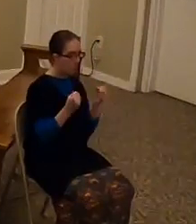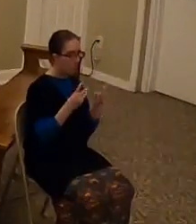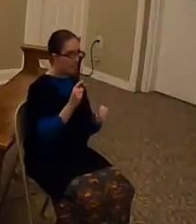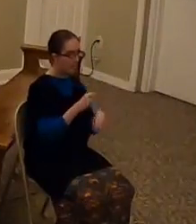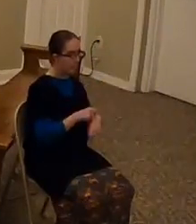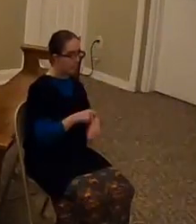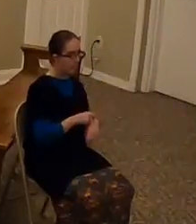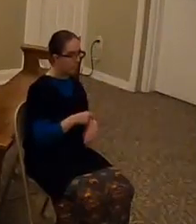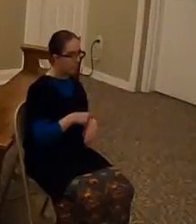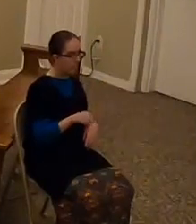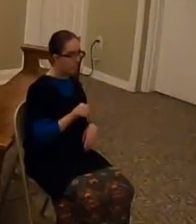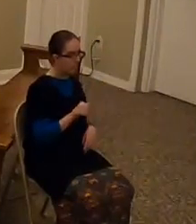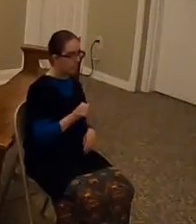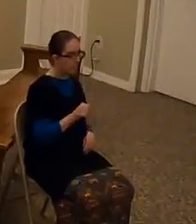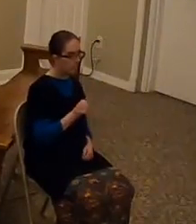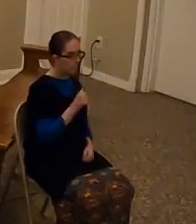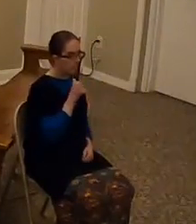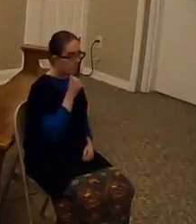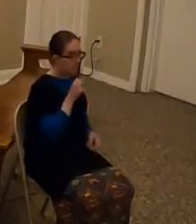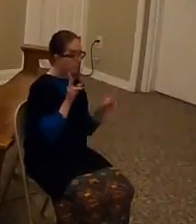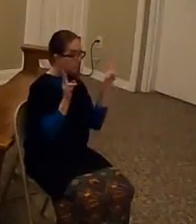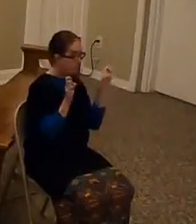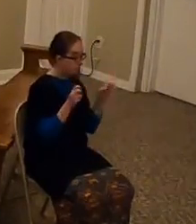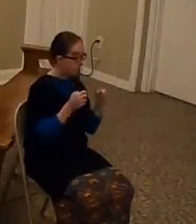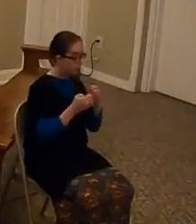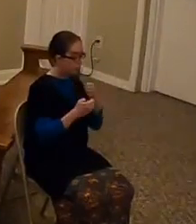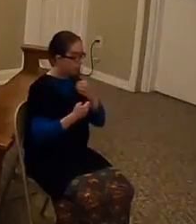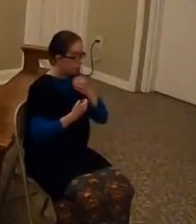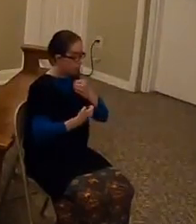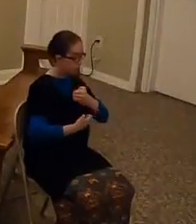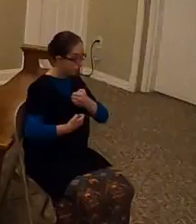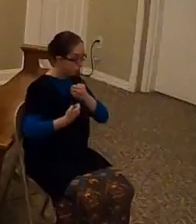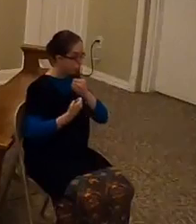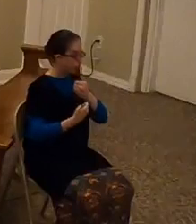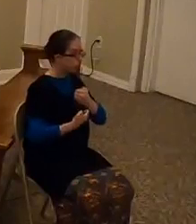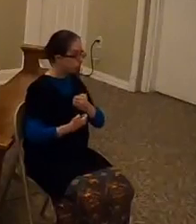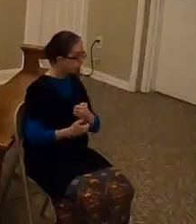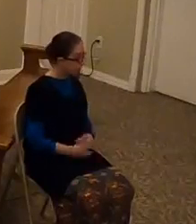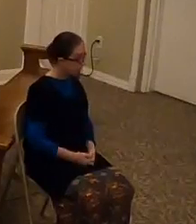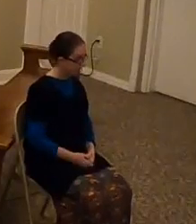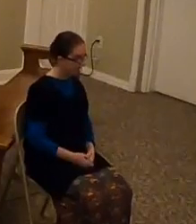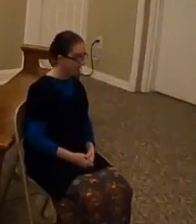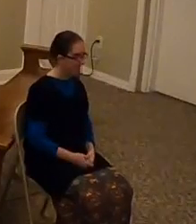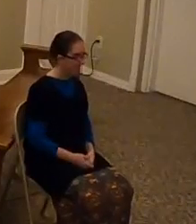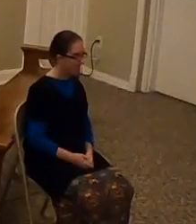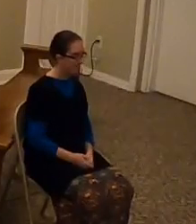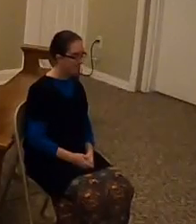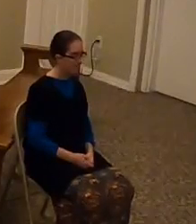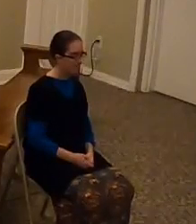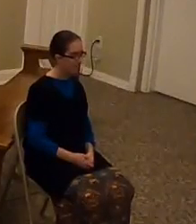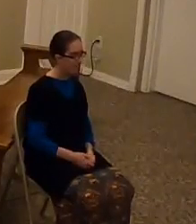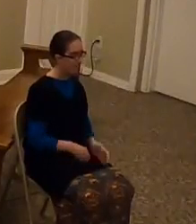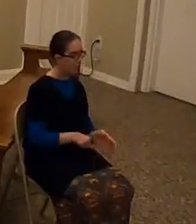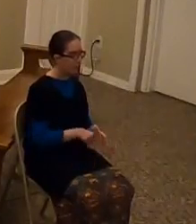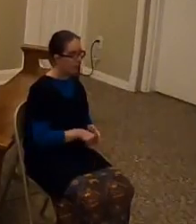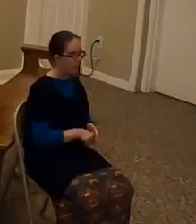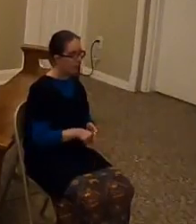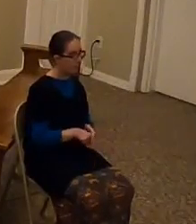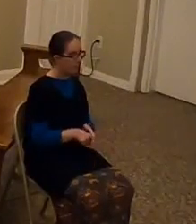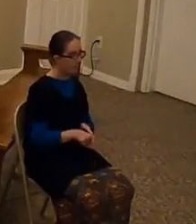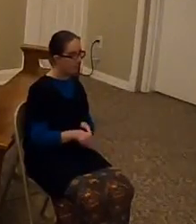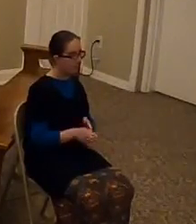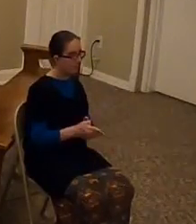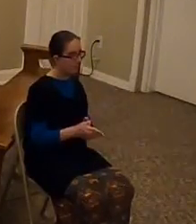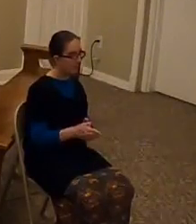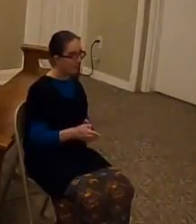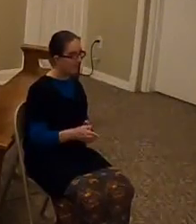times they're non-emotional, quote unquote. Hallelujah. Amen. And they nearly kill half the